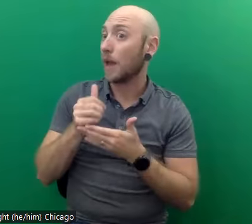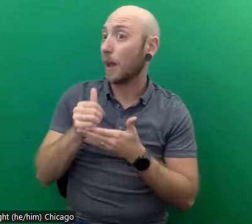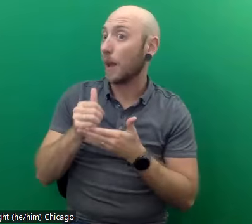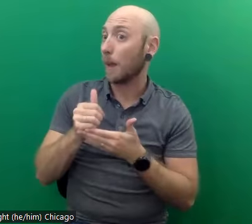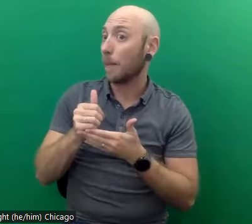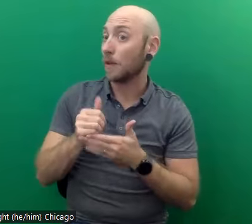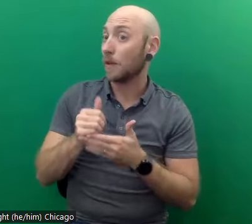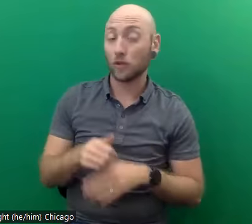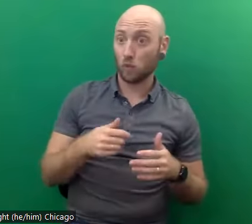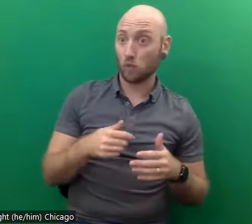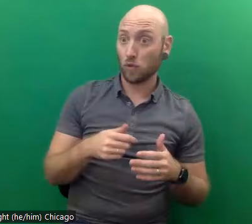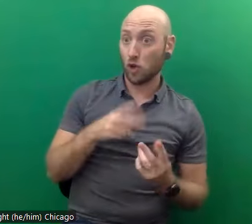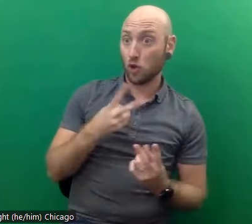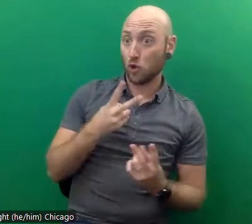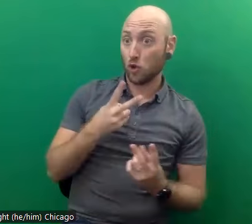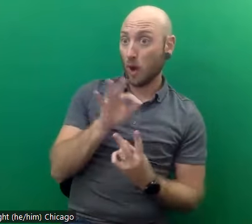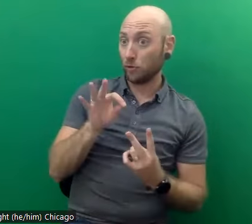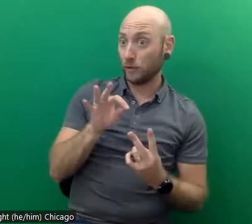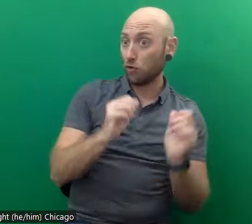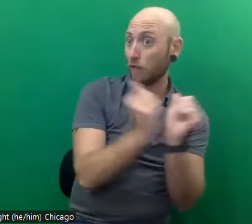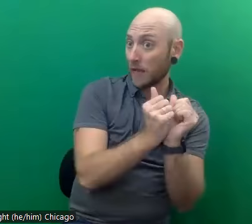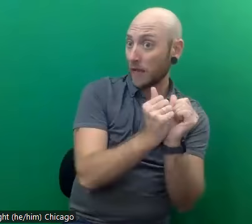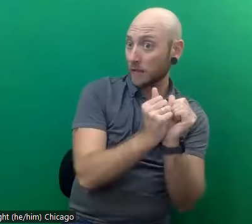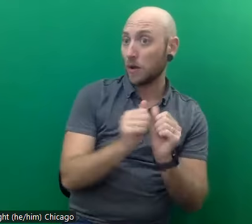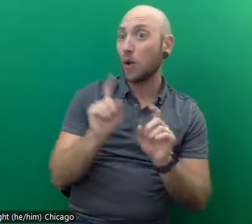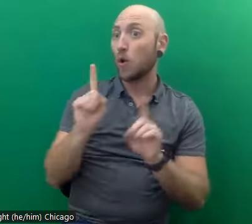name of a place, and I didn't want to go to jail, so I took option two,